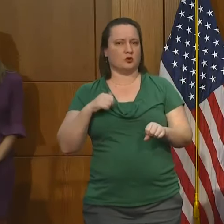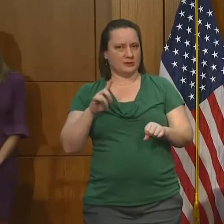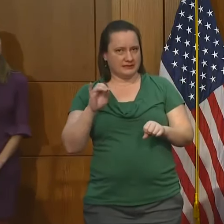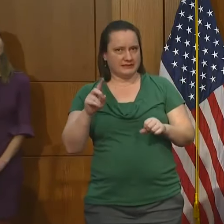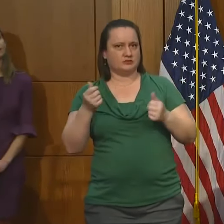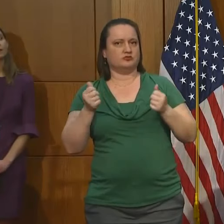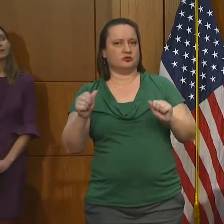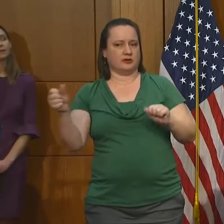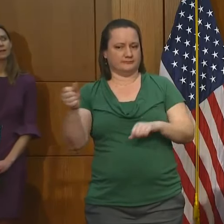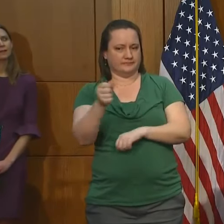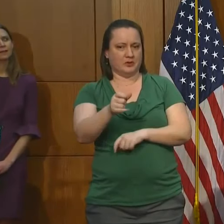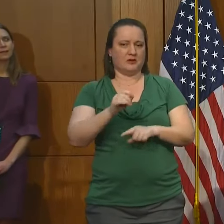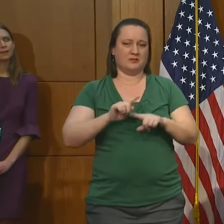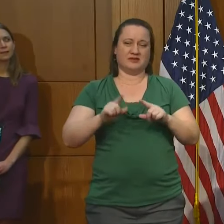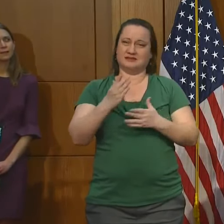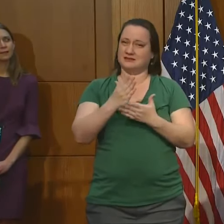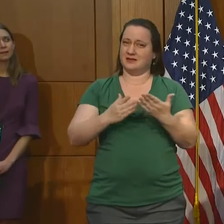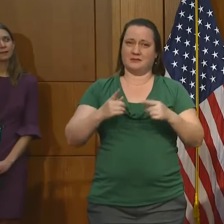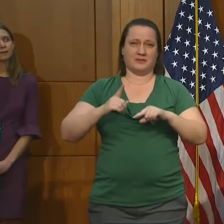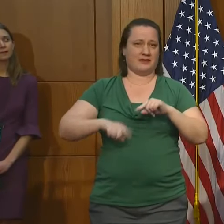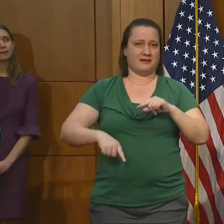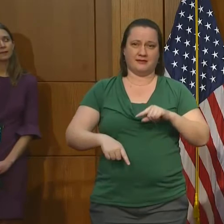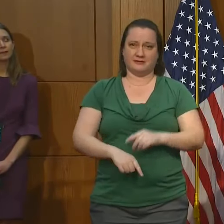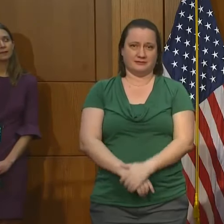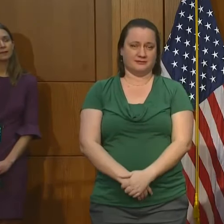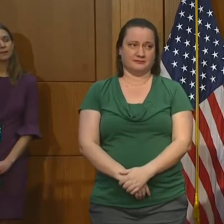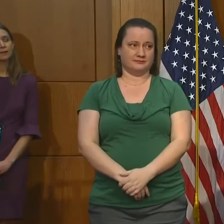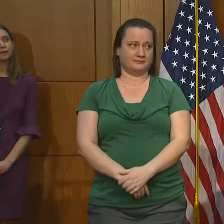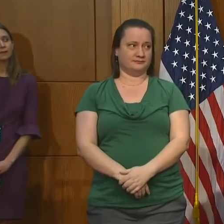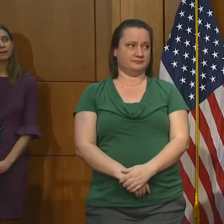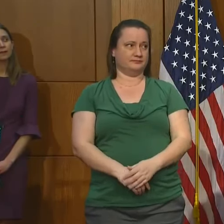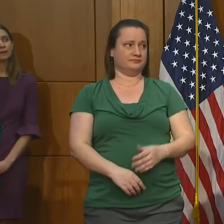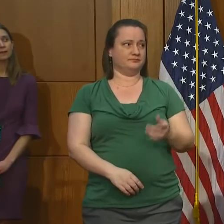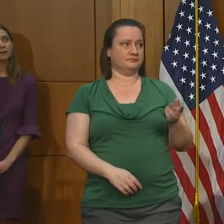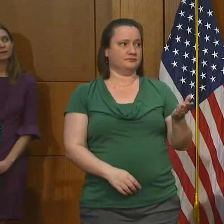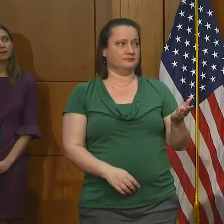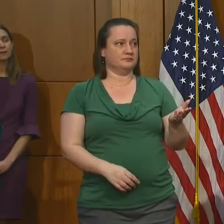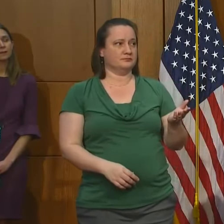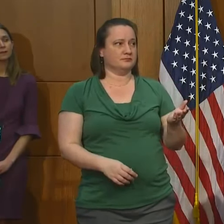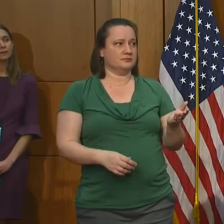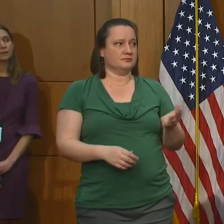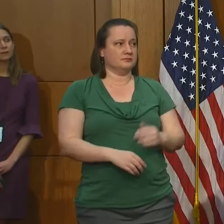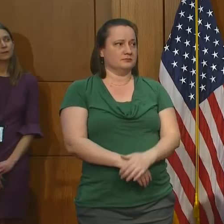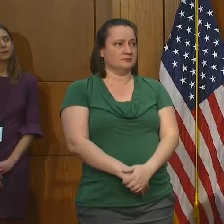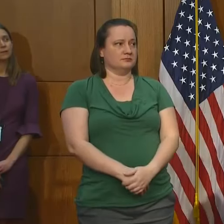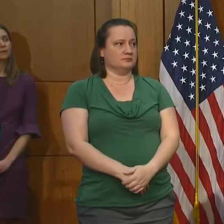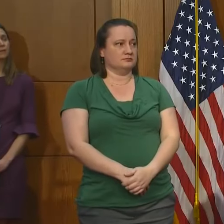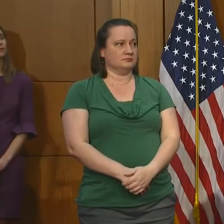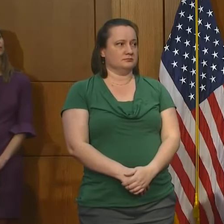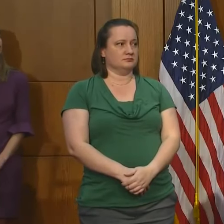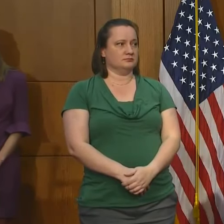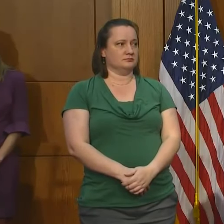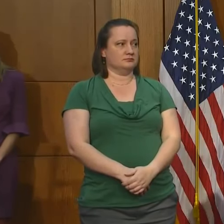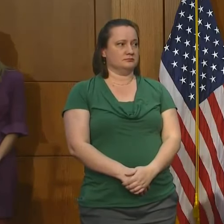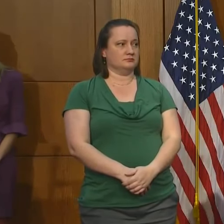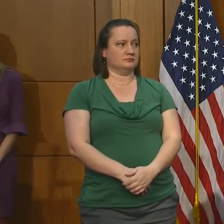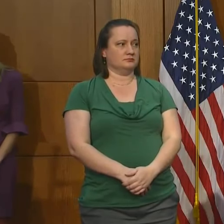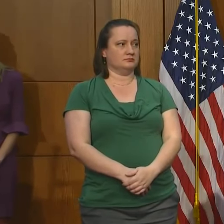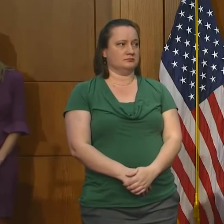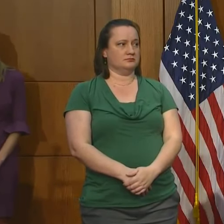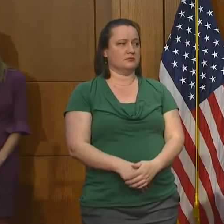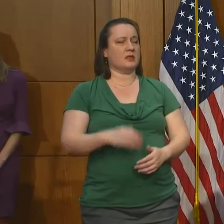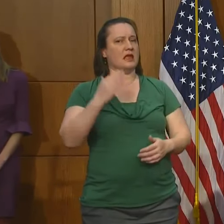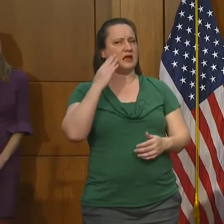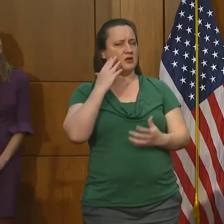Talked about there's mounting pressure for Virginia to name long-term care facilities with outbreaks, and I know that we heard from Secretary Kerry on this last time,